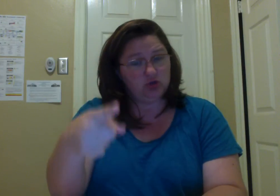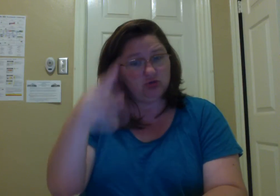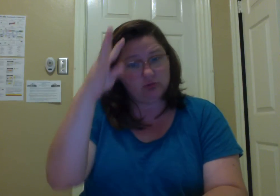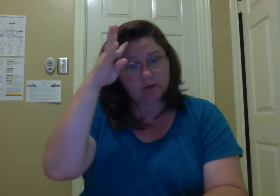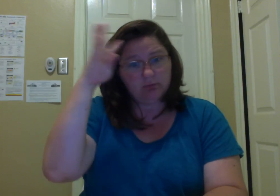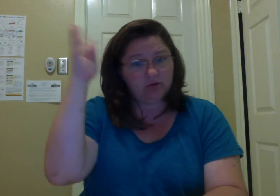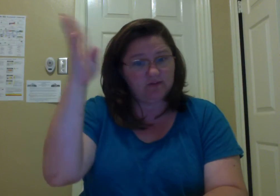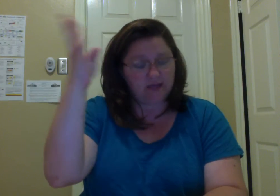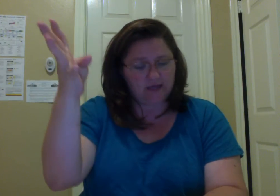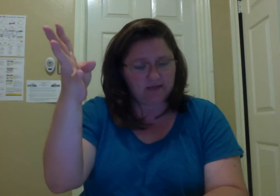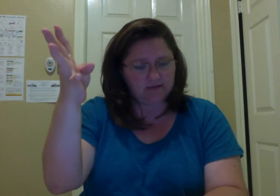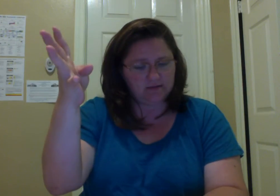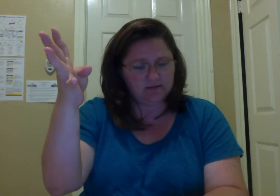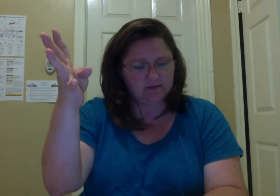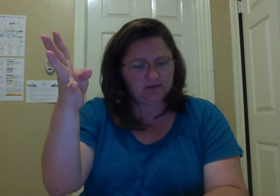you pretend,